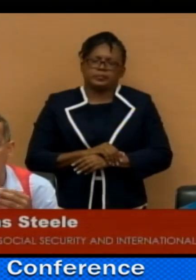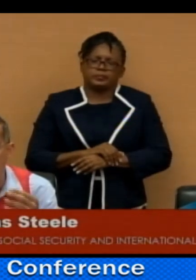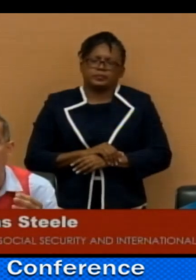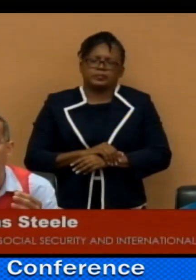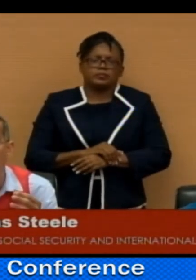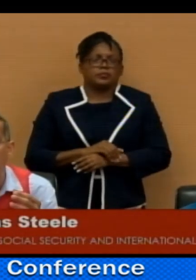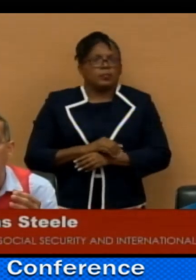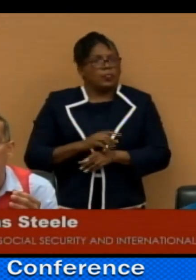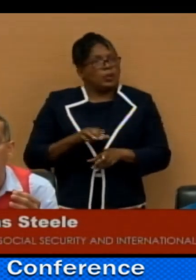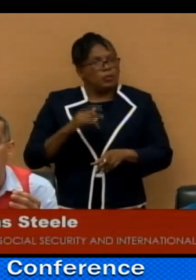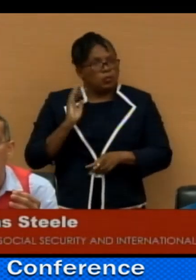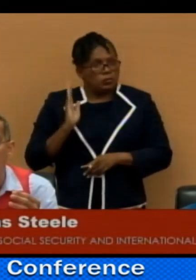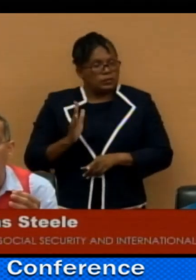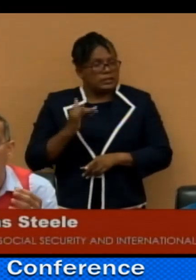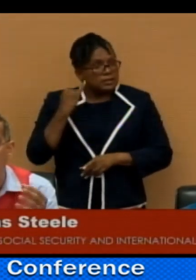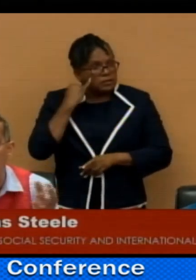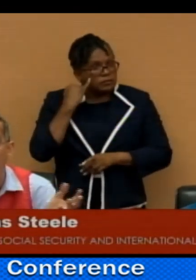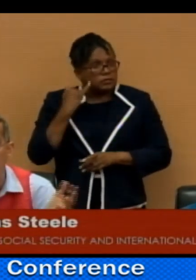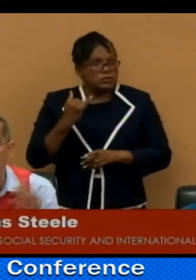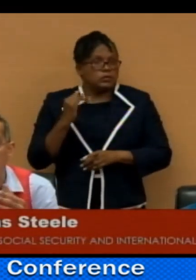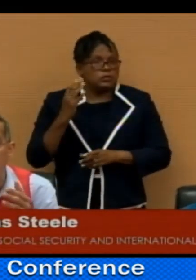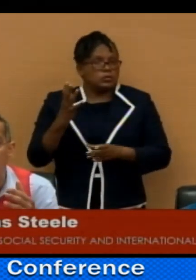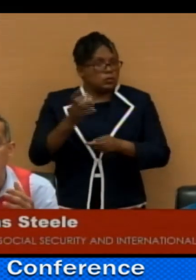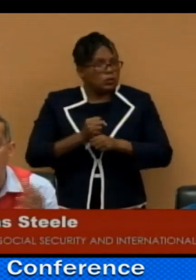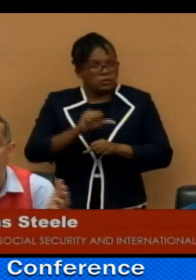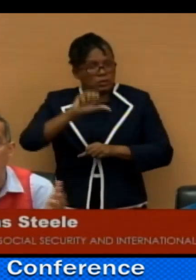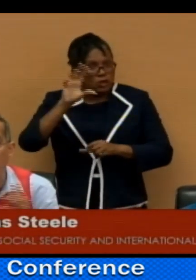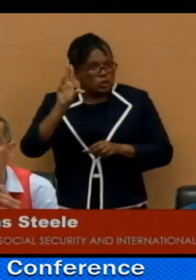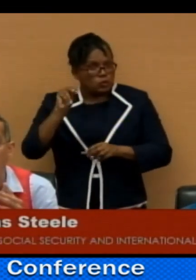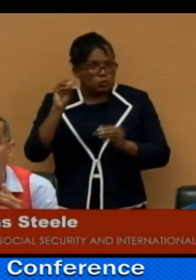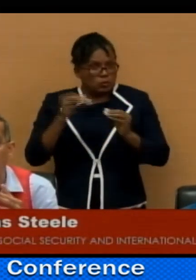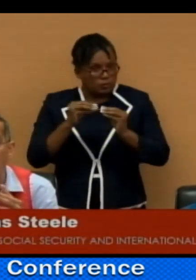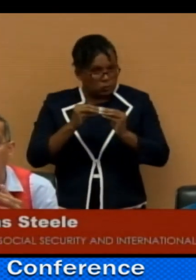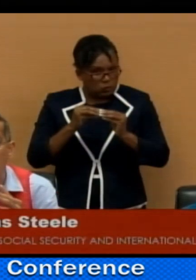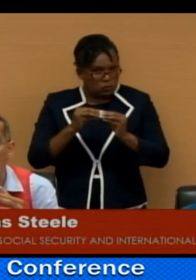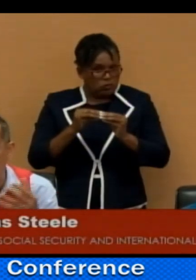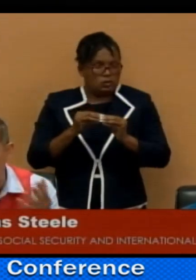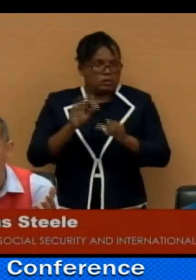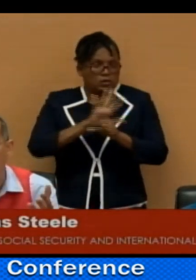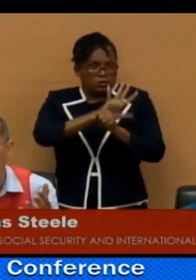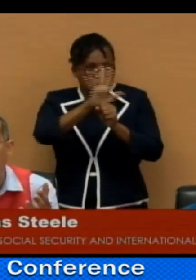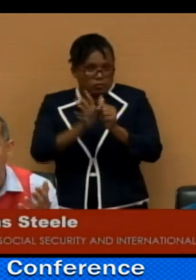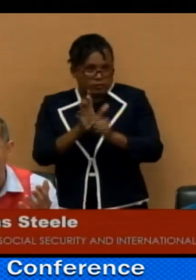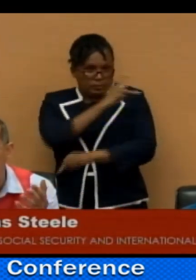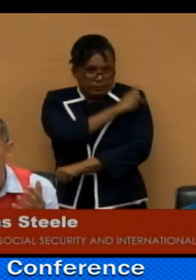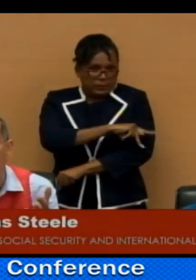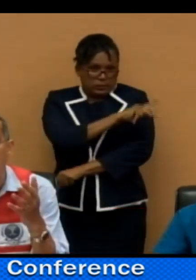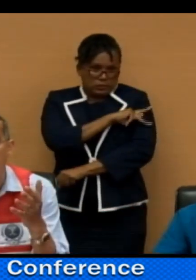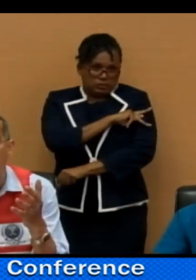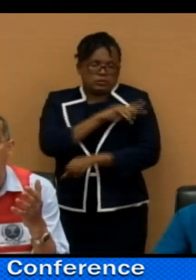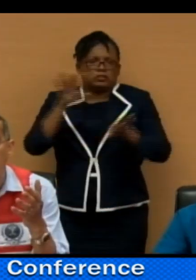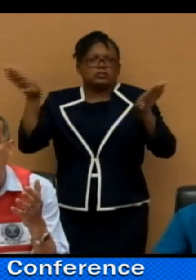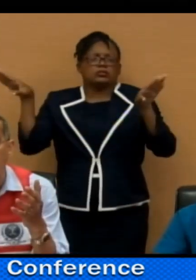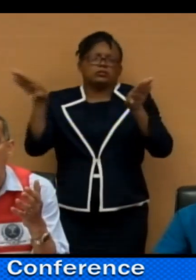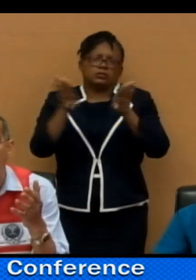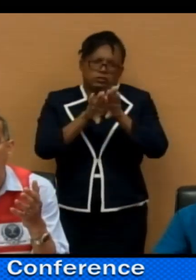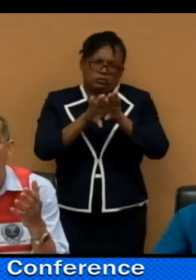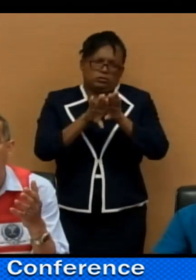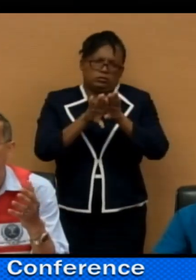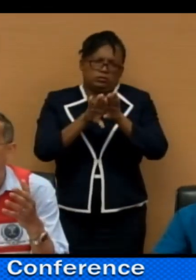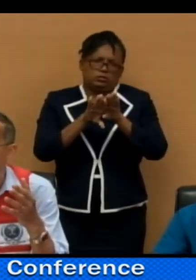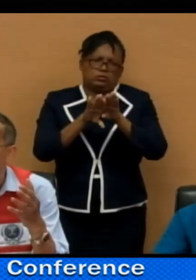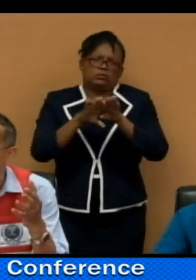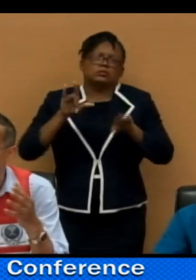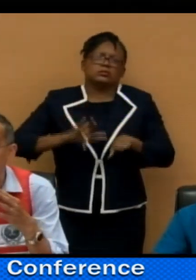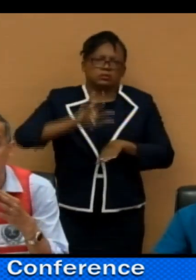to shut your port to passengers, your airport. So we implemented that yesterday. It